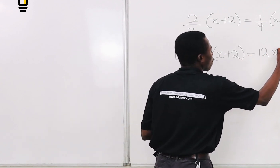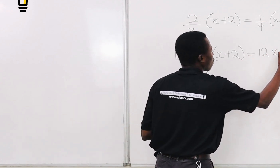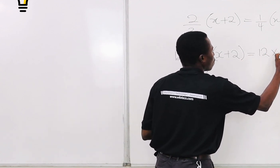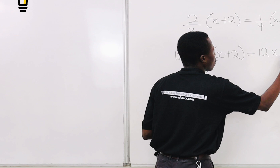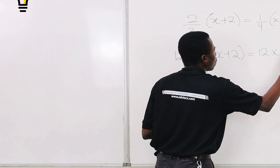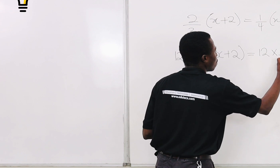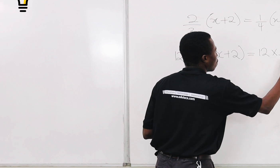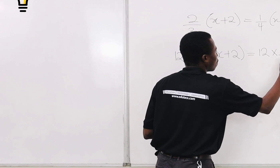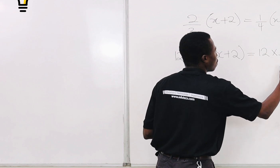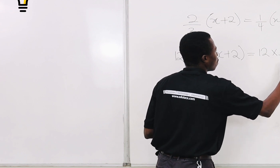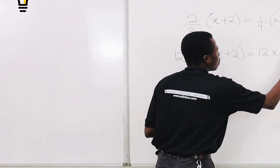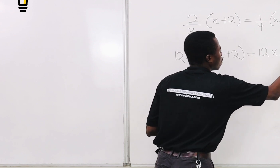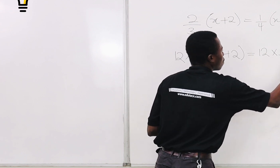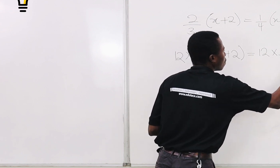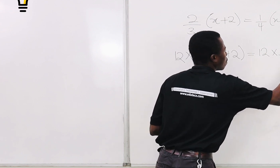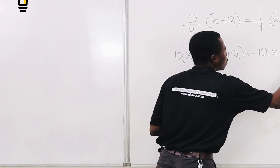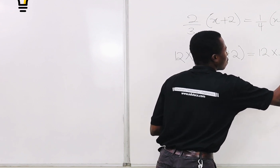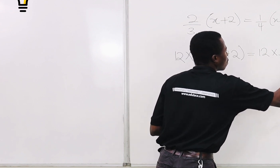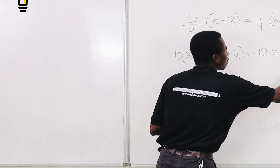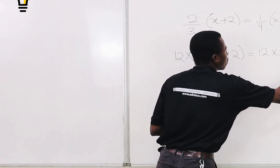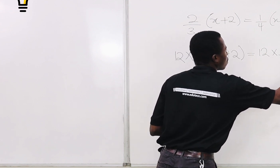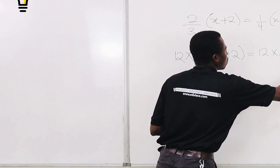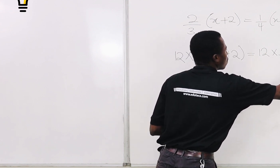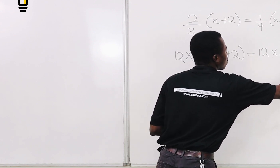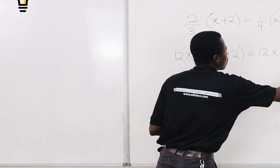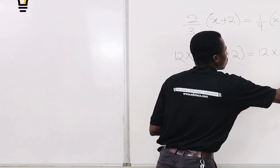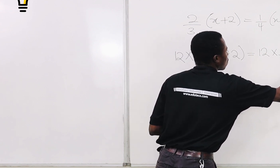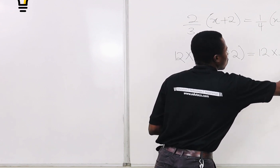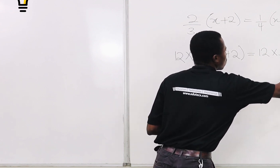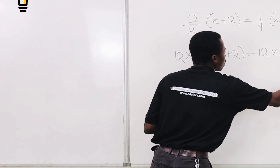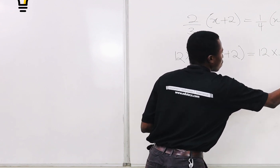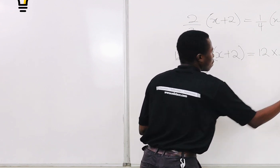1 divided by 4, then the other bracket x plus 3.